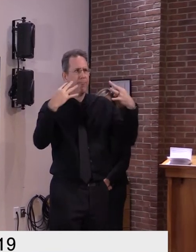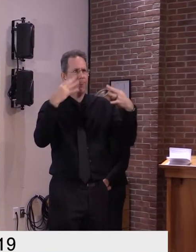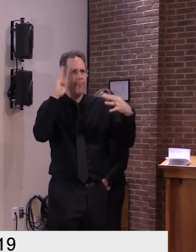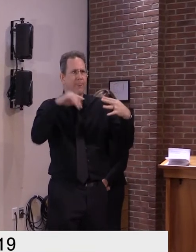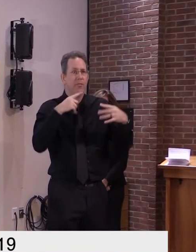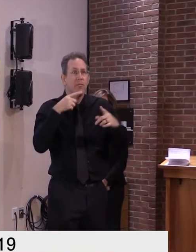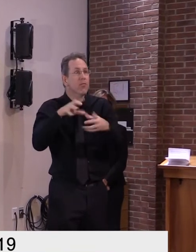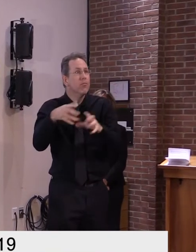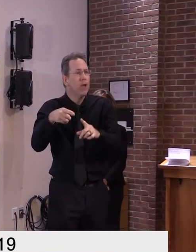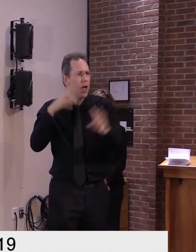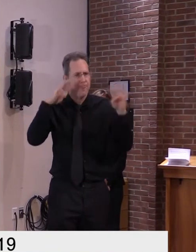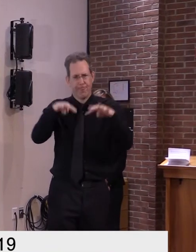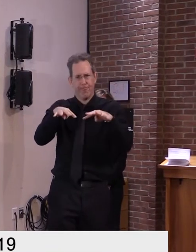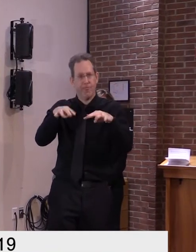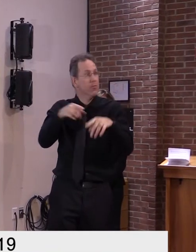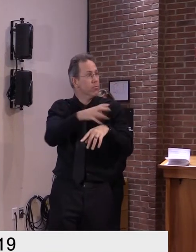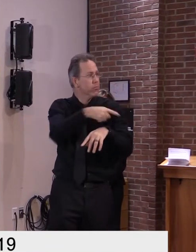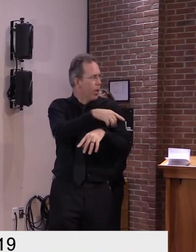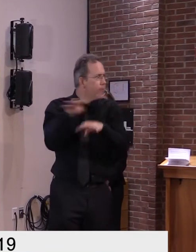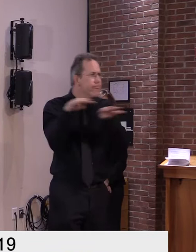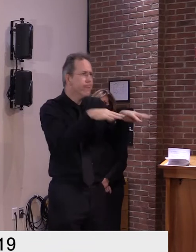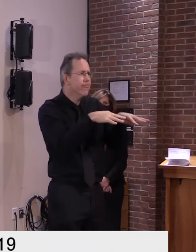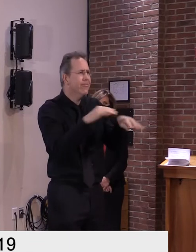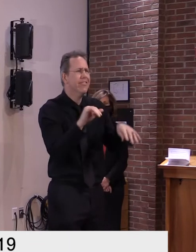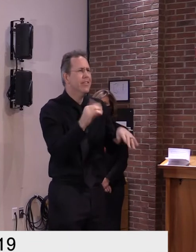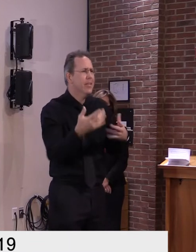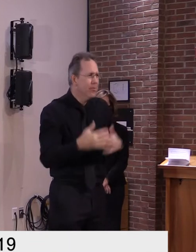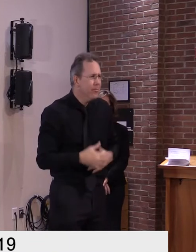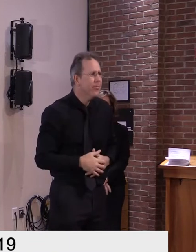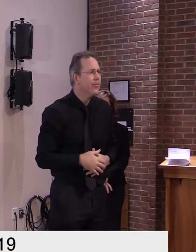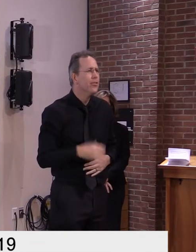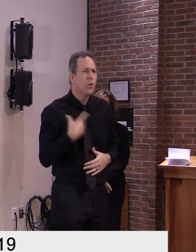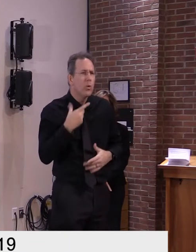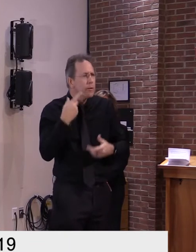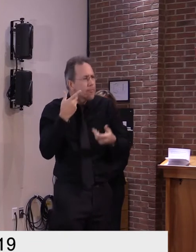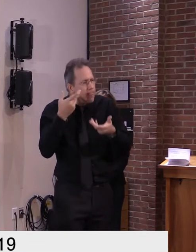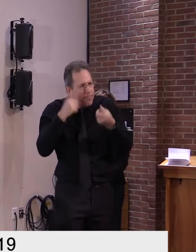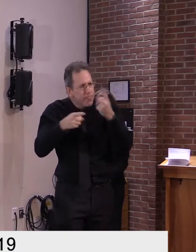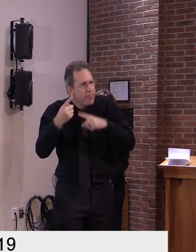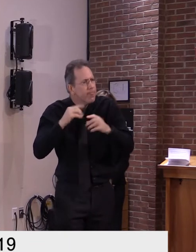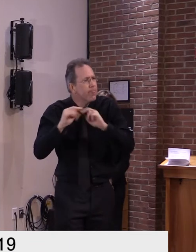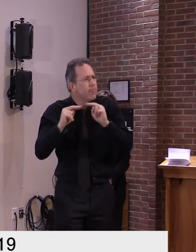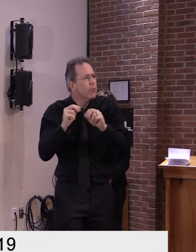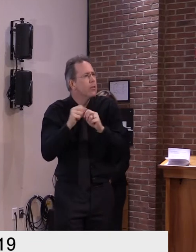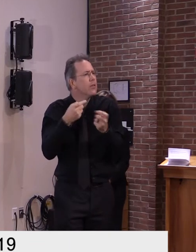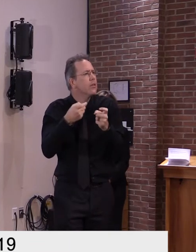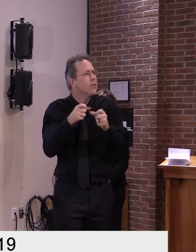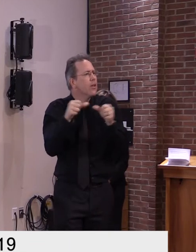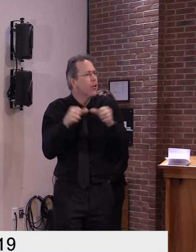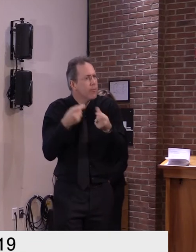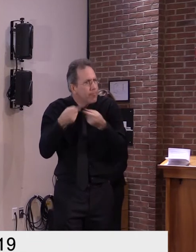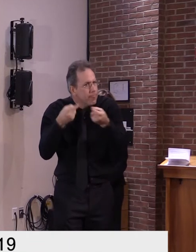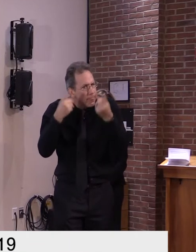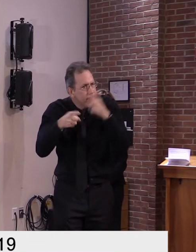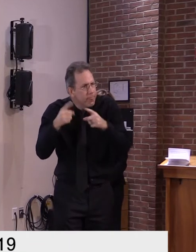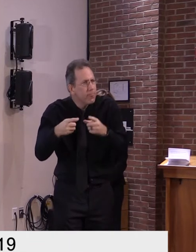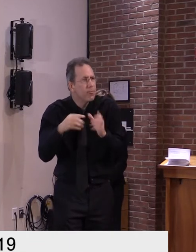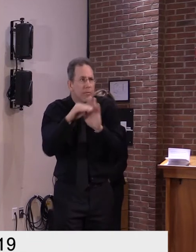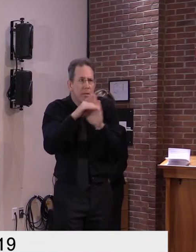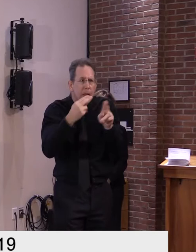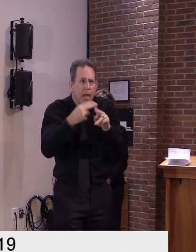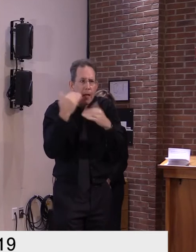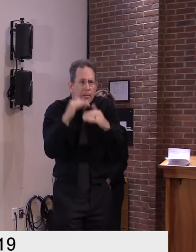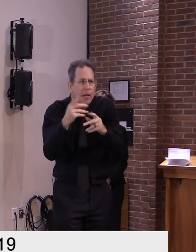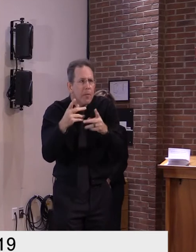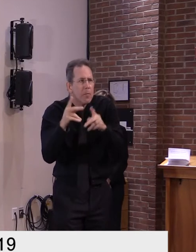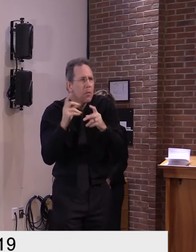requirements we negotiated with them and to allow them to open were substantial, probably the strictest in the nation.